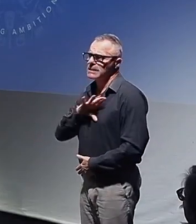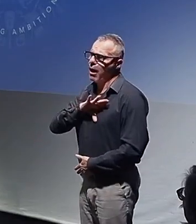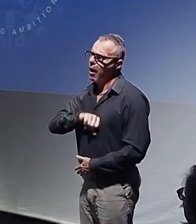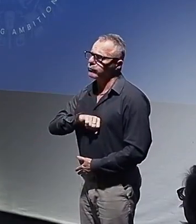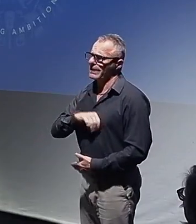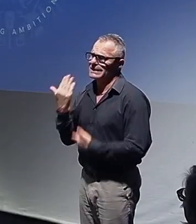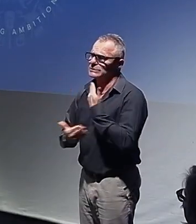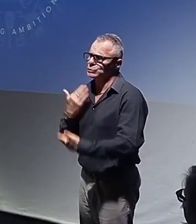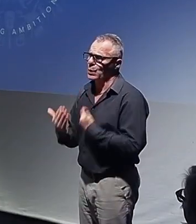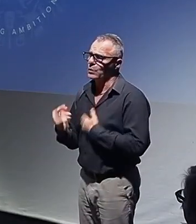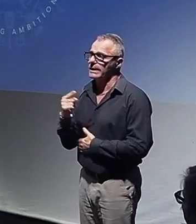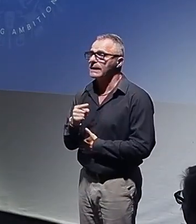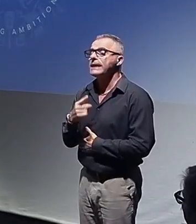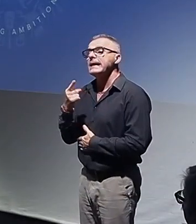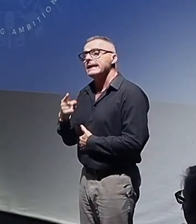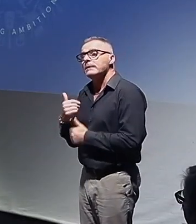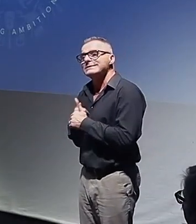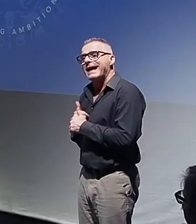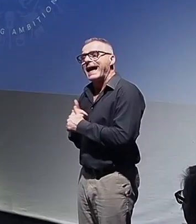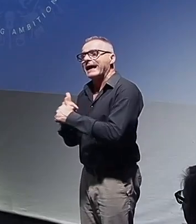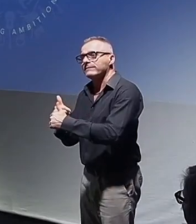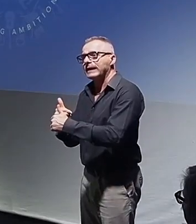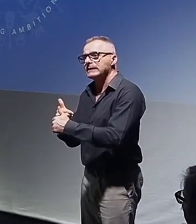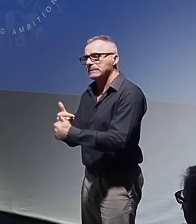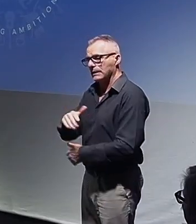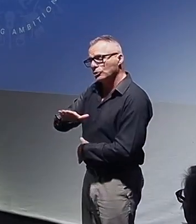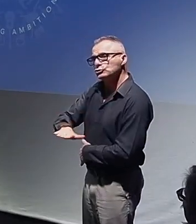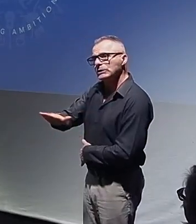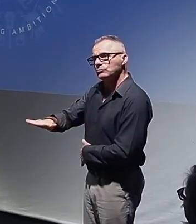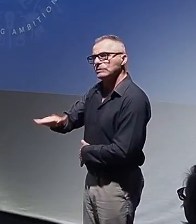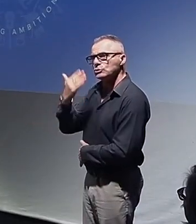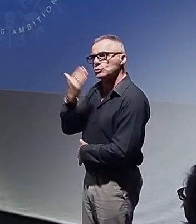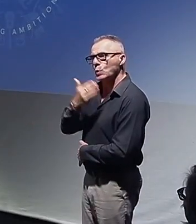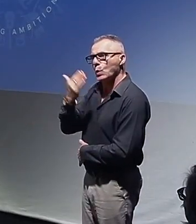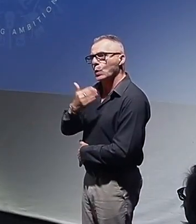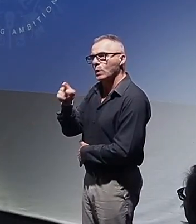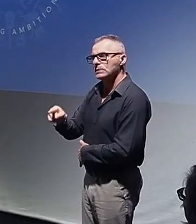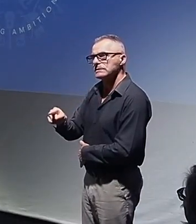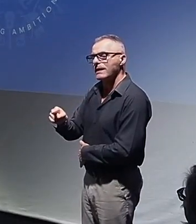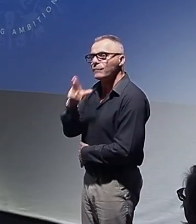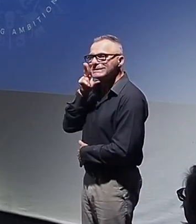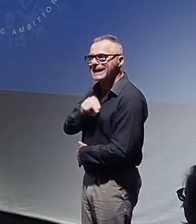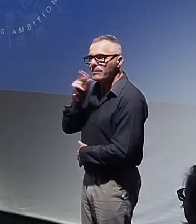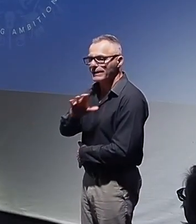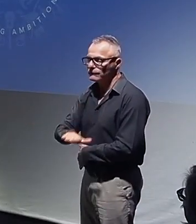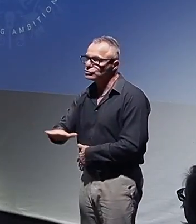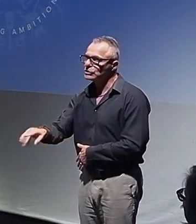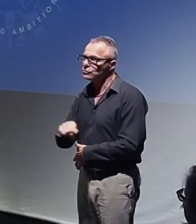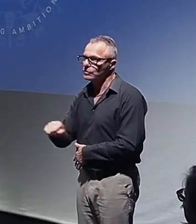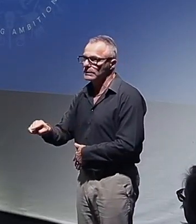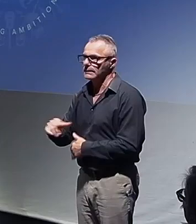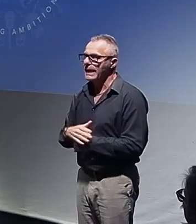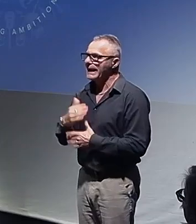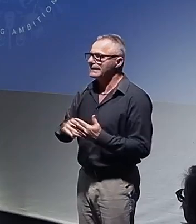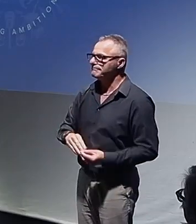fact he started to advocate as children's schools minister for for stammering for children, and he's got this whole